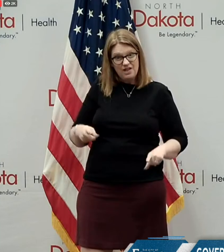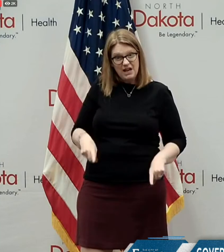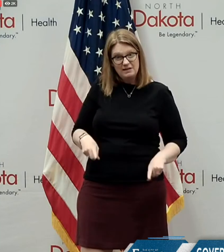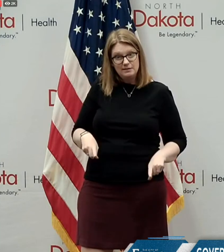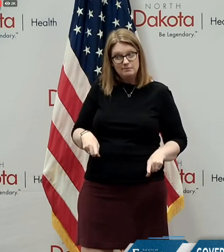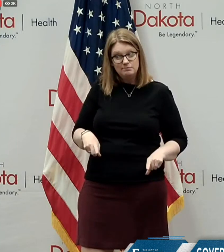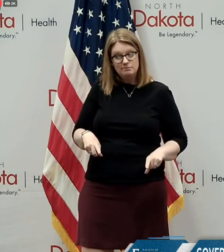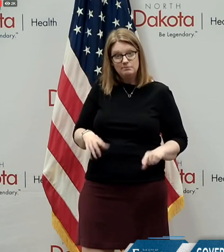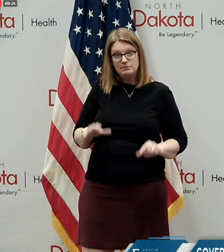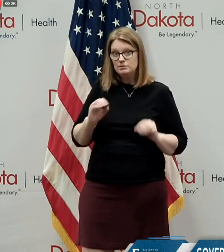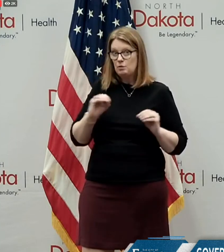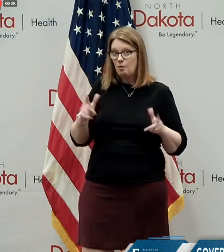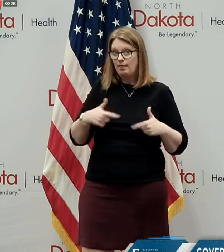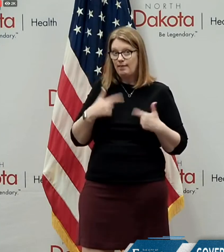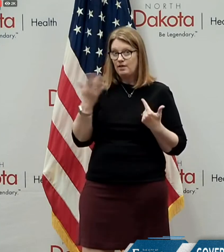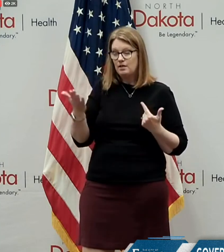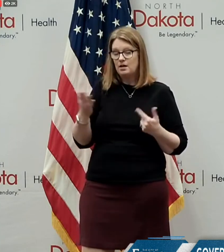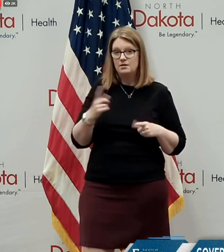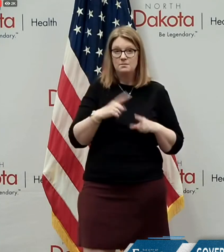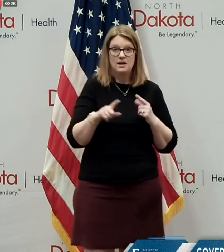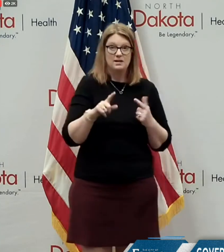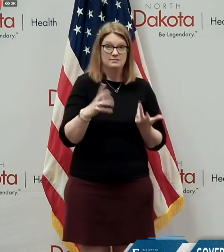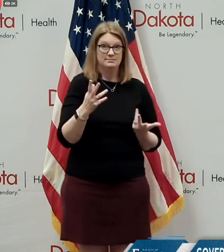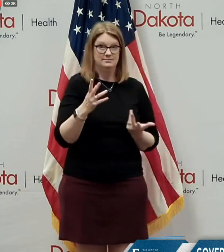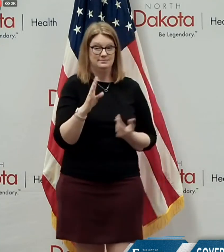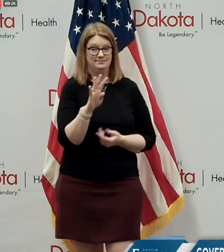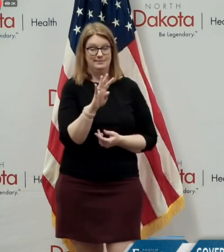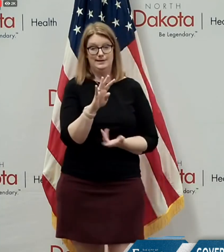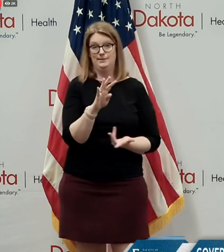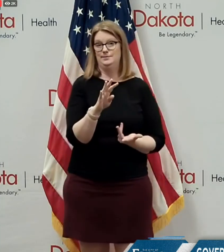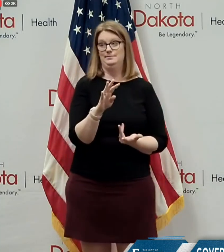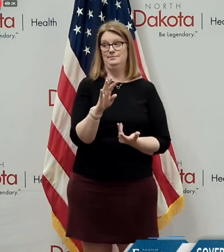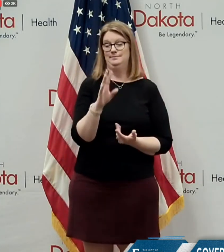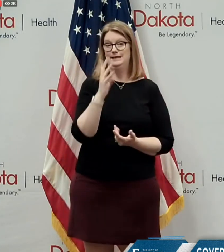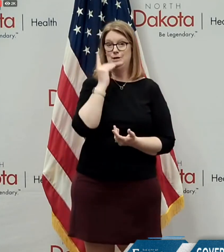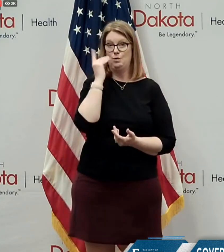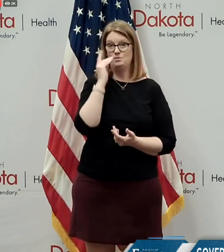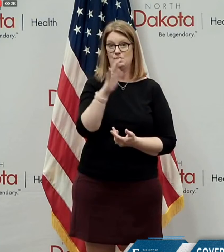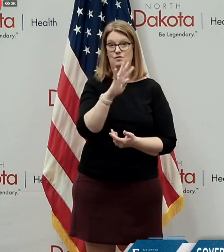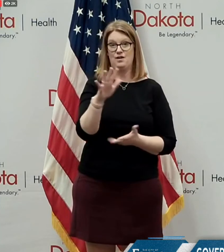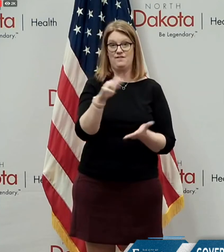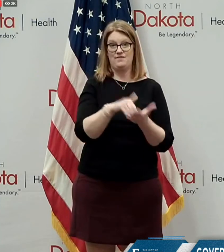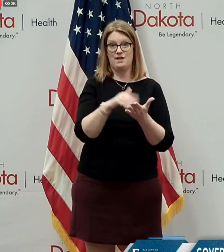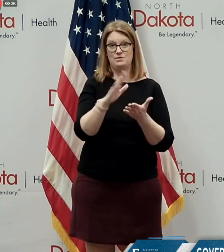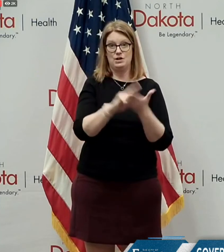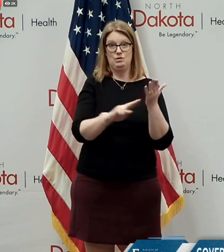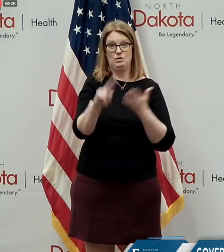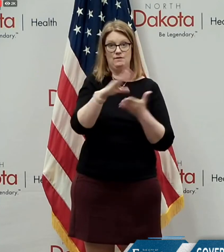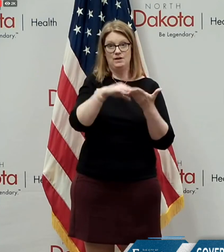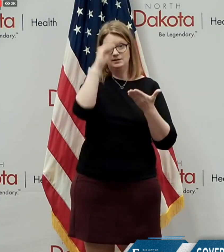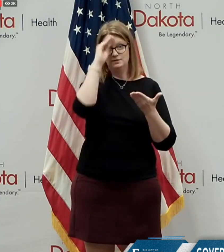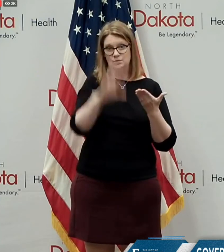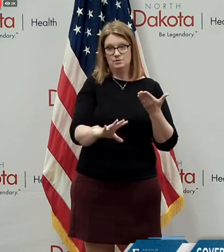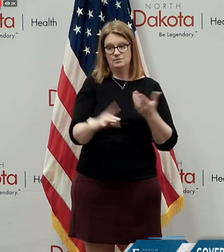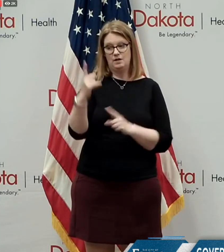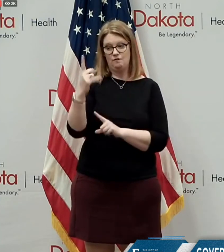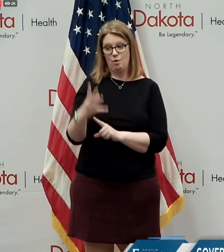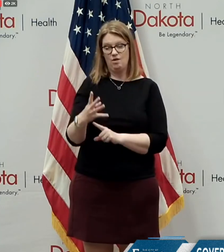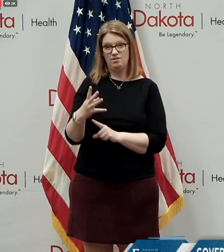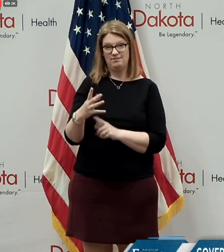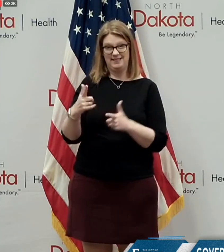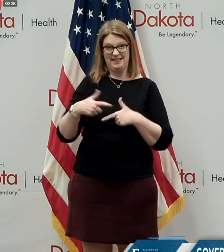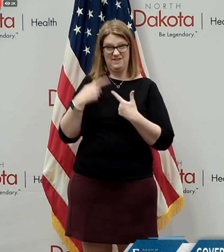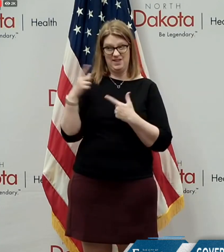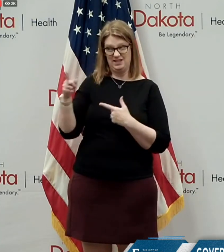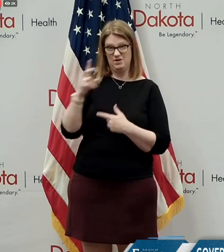back next fall, I mean, we'd have out of 45,000 university students in North Dakota, I mean, you could have a quarter of them living in dorms. That